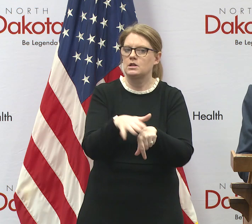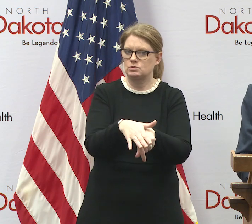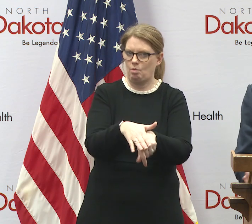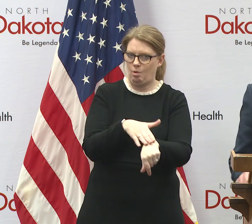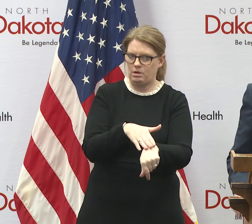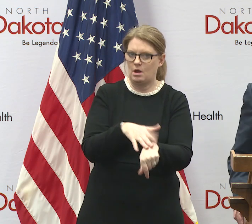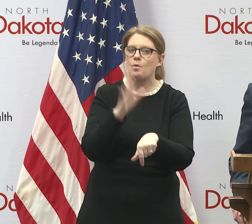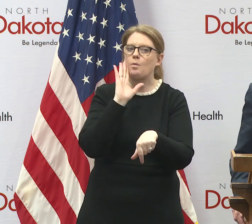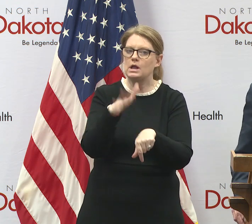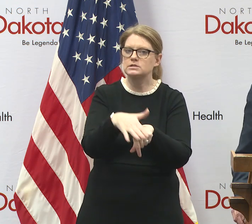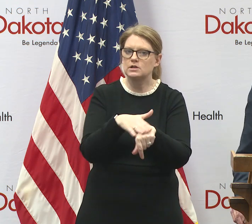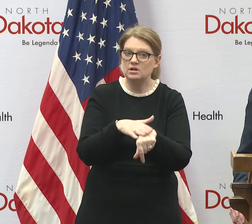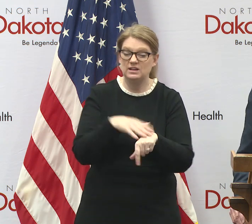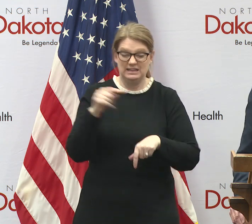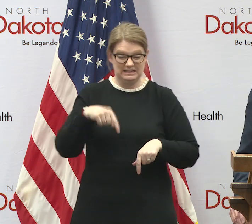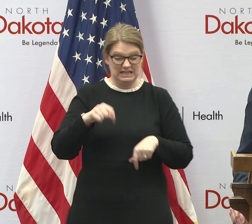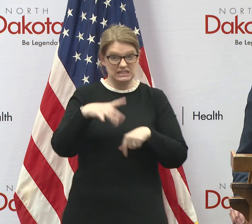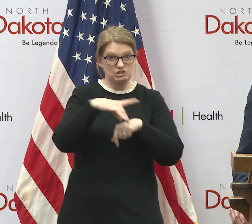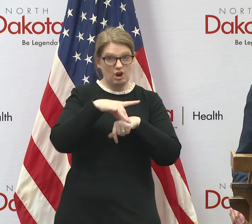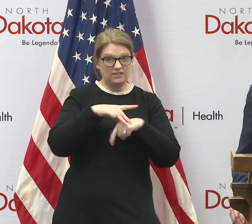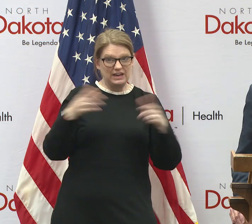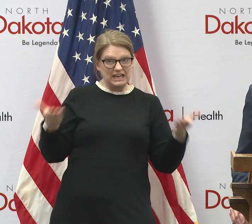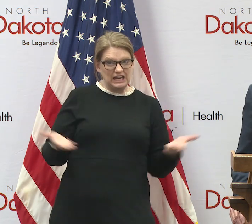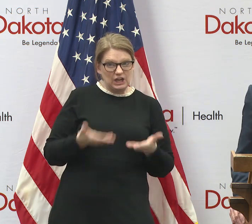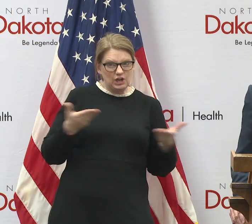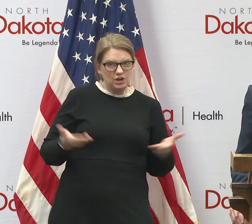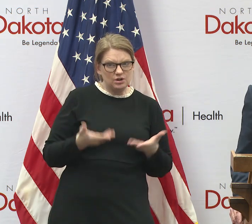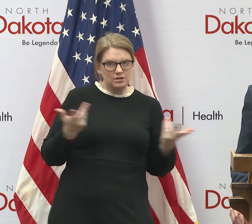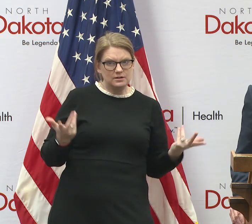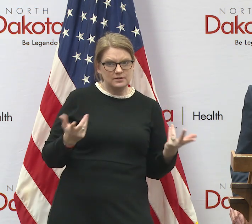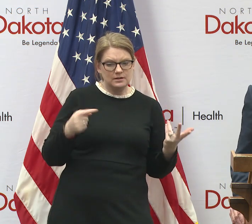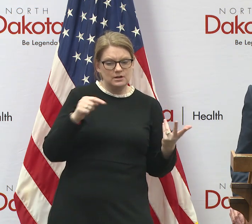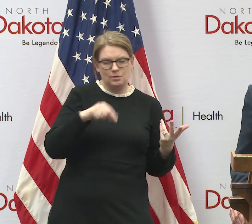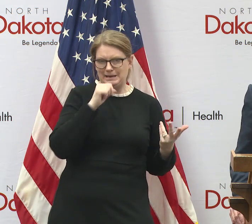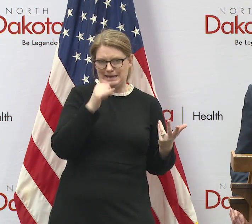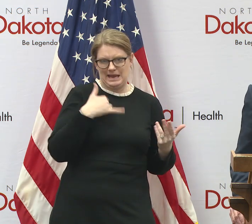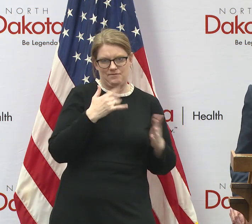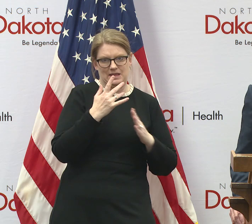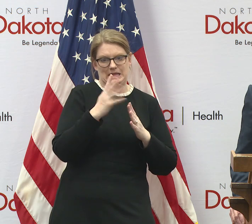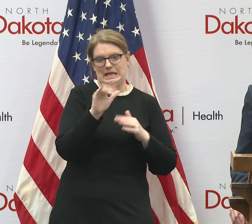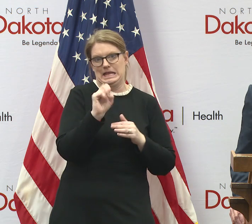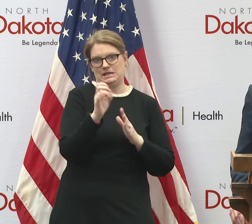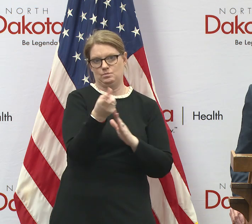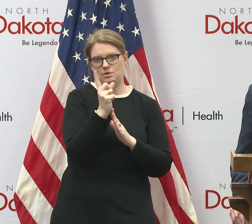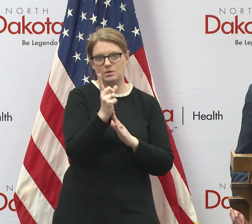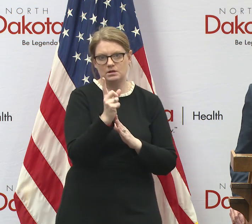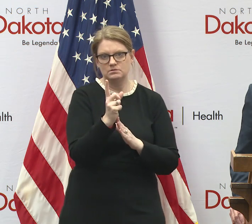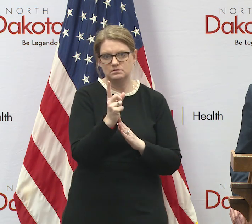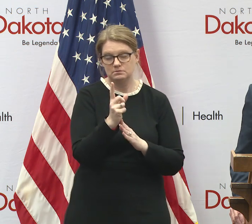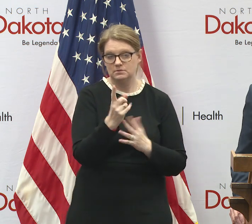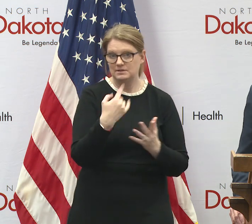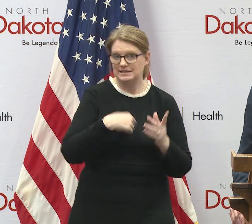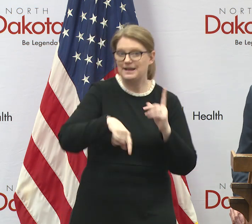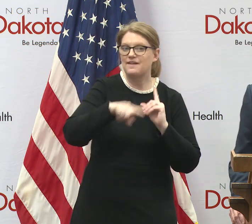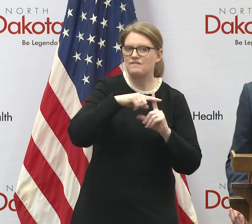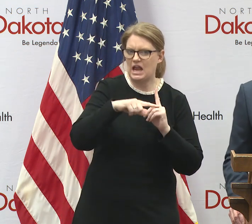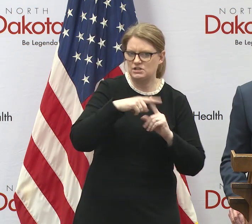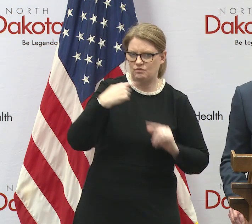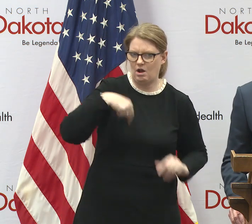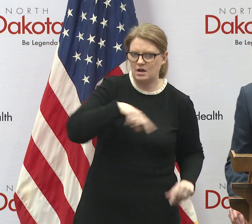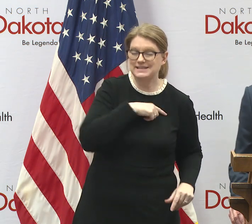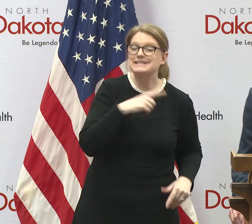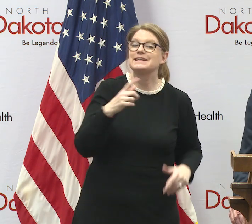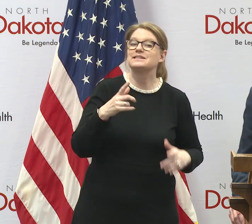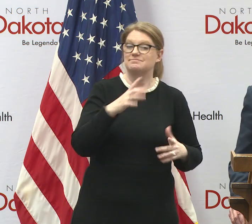for geographies like ours that we're fortunate enough not to have one of the early cases, we're benefiting from the actions that are